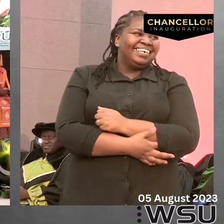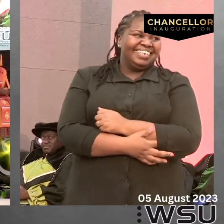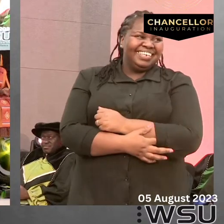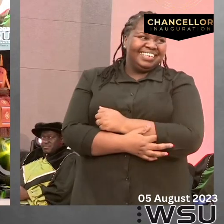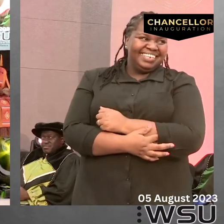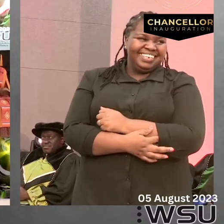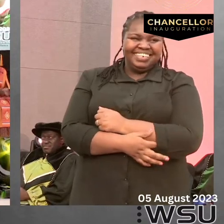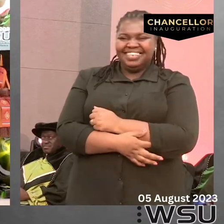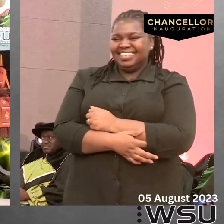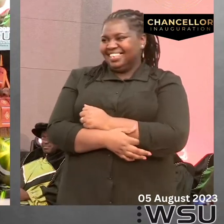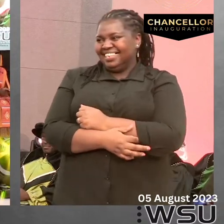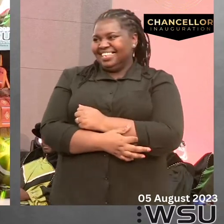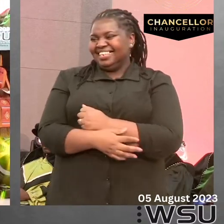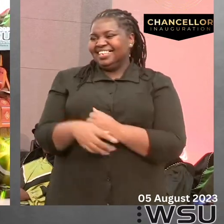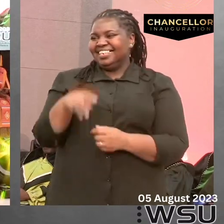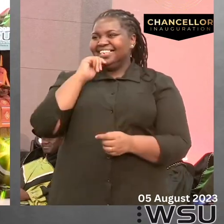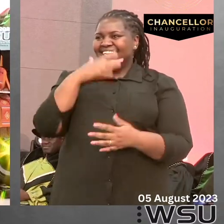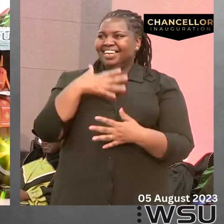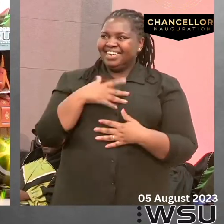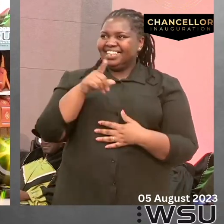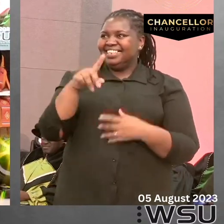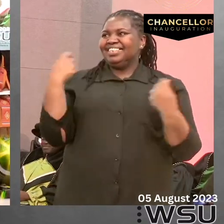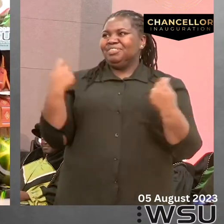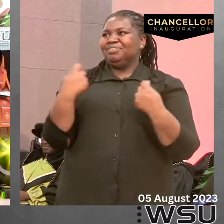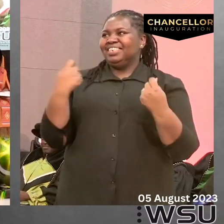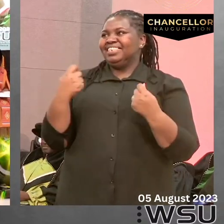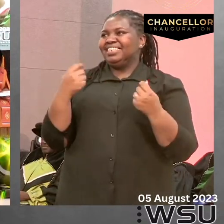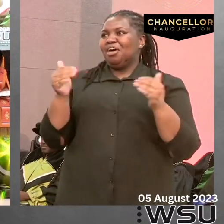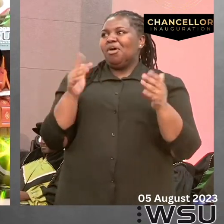organizers of this event,